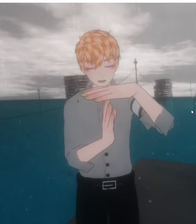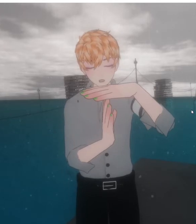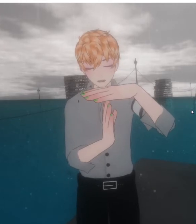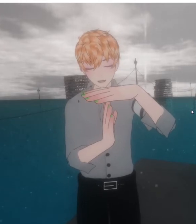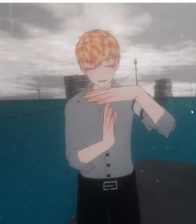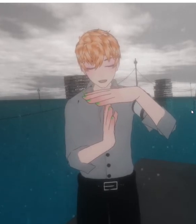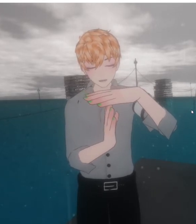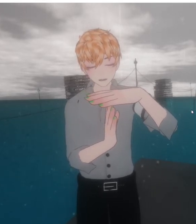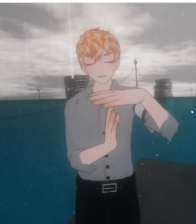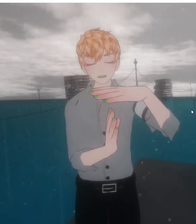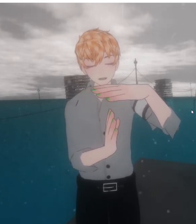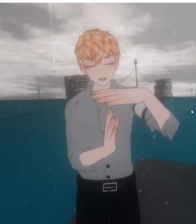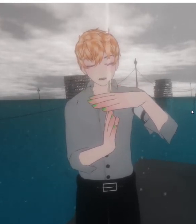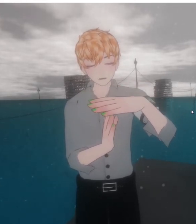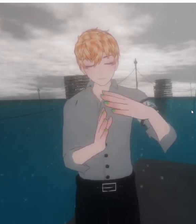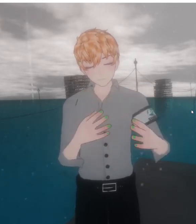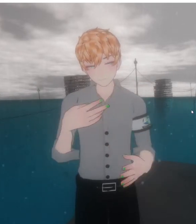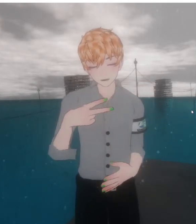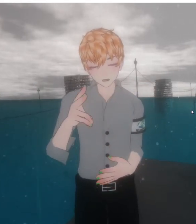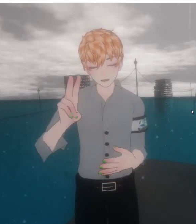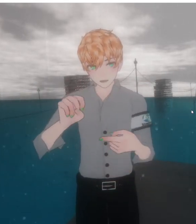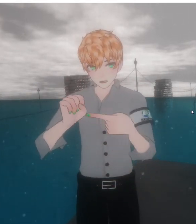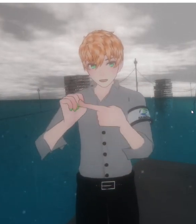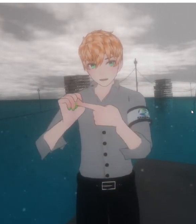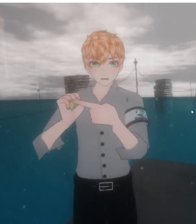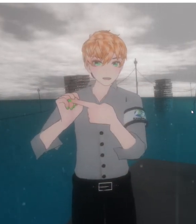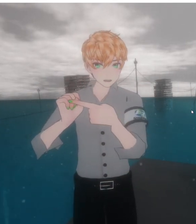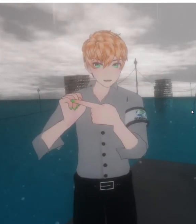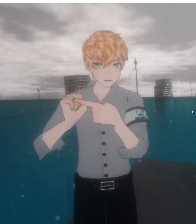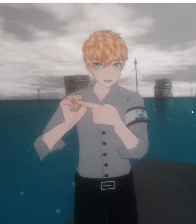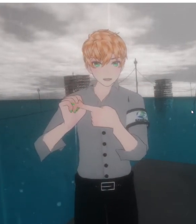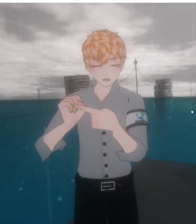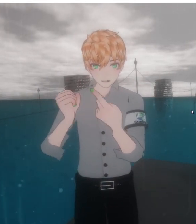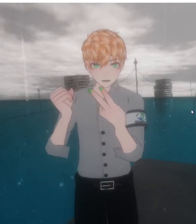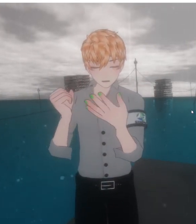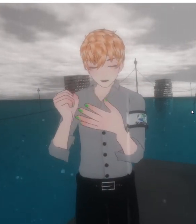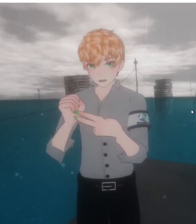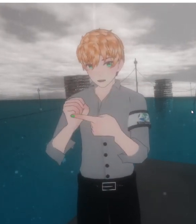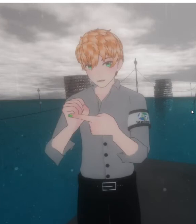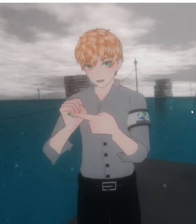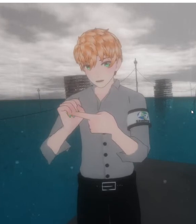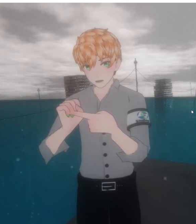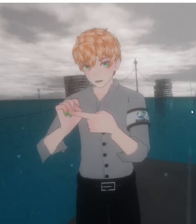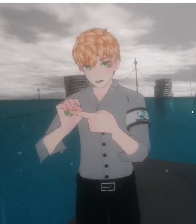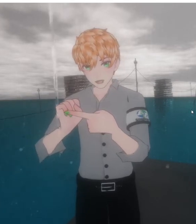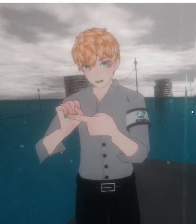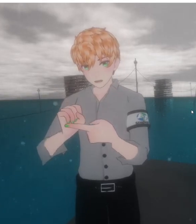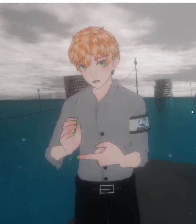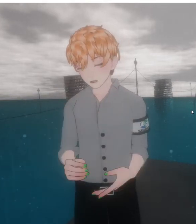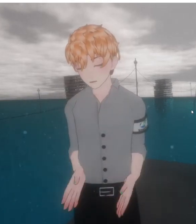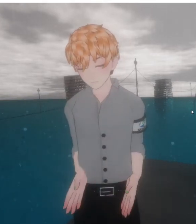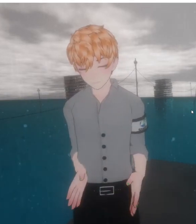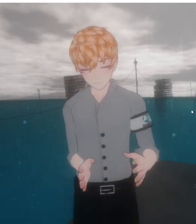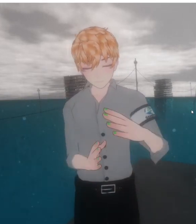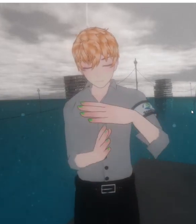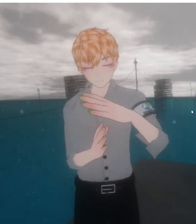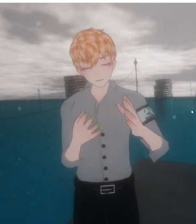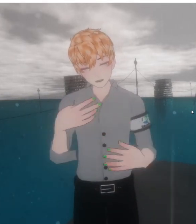T's like this in VR. So THE, and then E is a variant in here as well in VR. They actually spelled